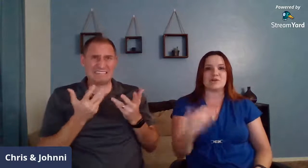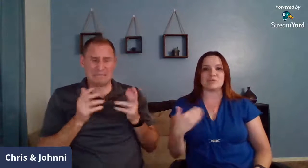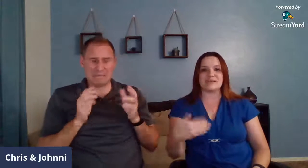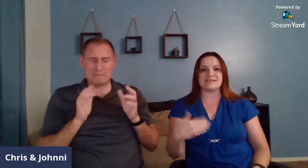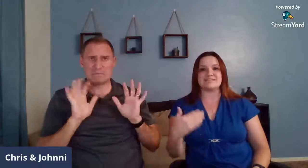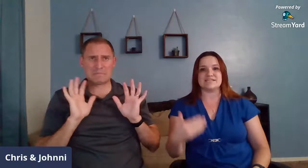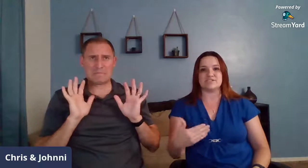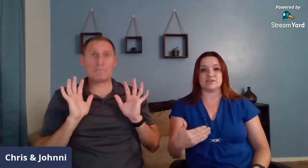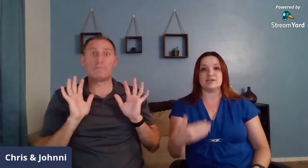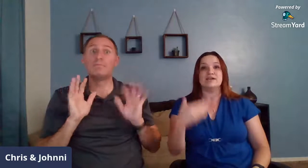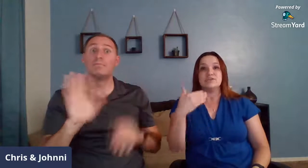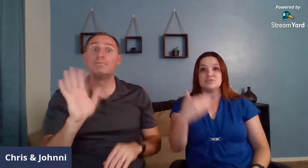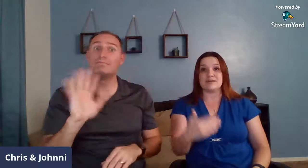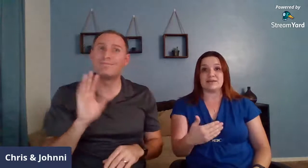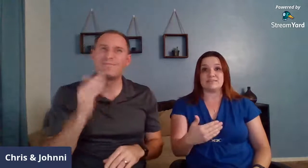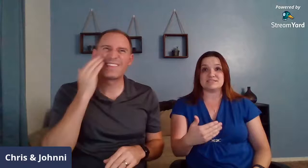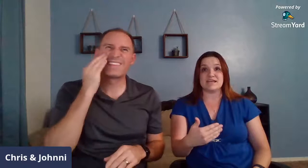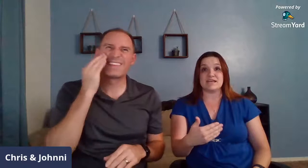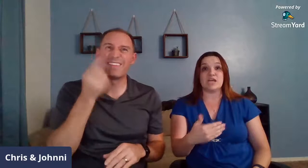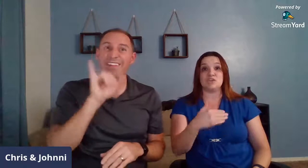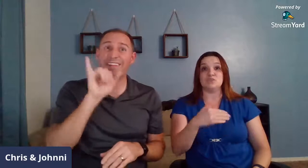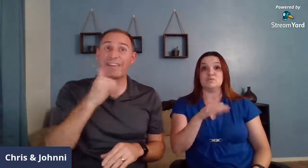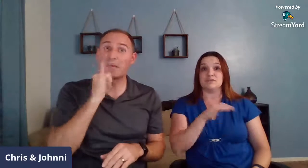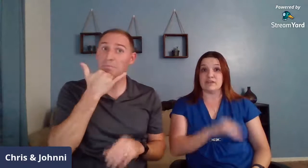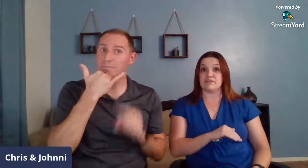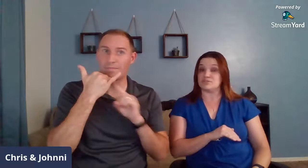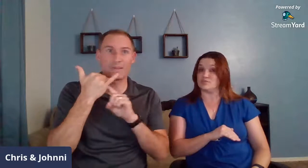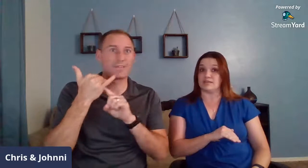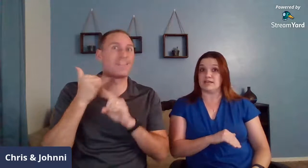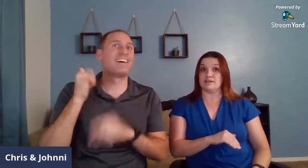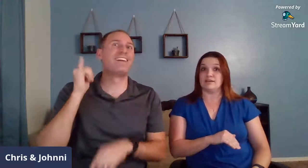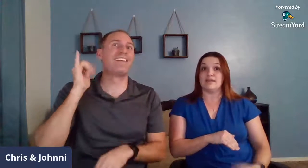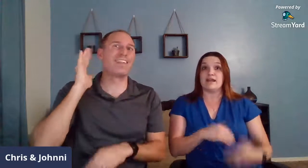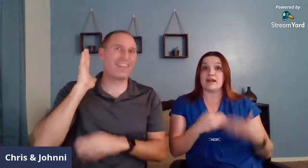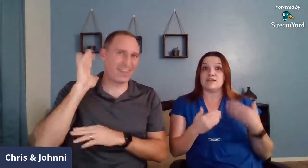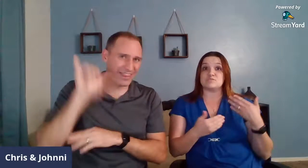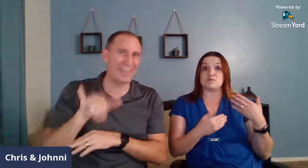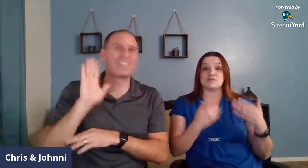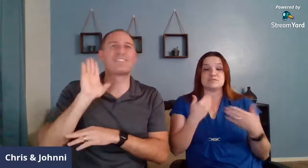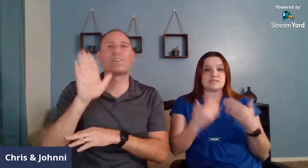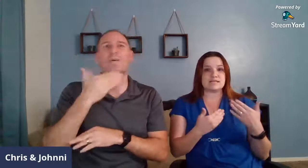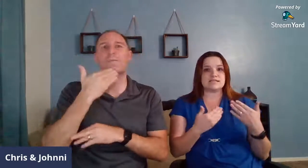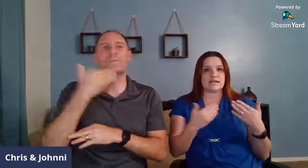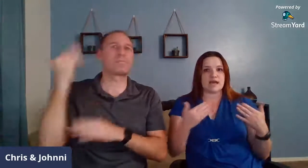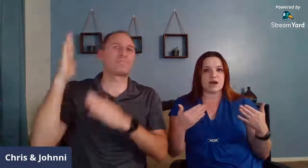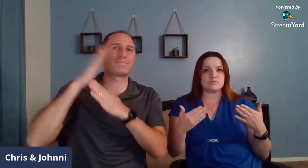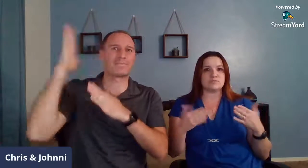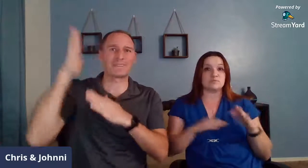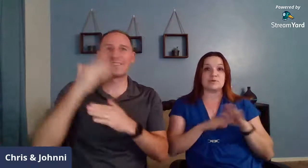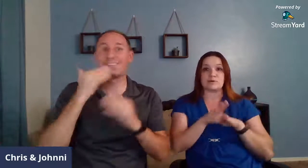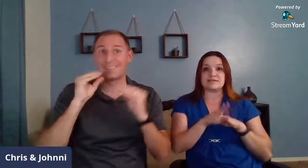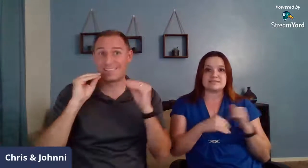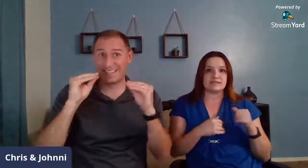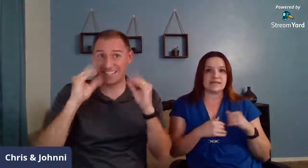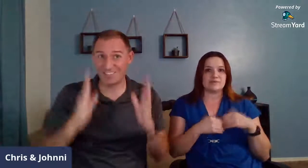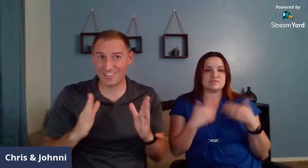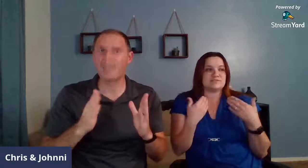our greatest teacher. You make that mistake and you will never do it again. And it's one of those things that helps you progress in the language.